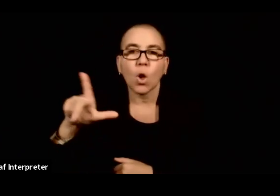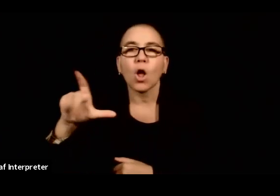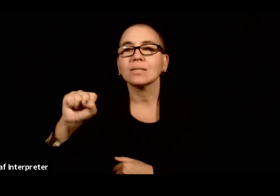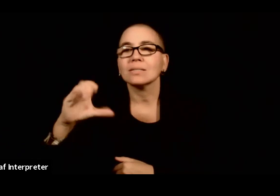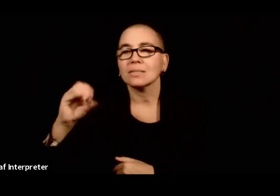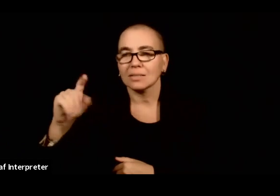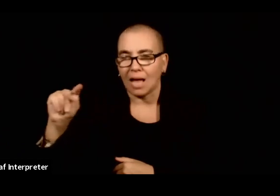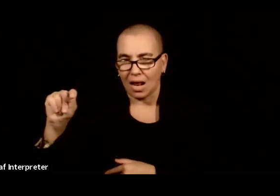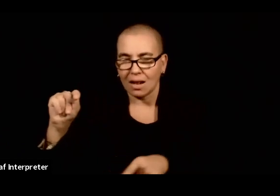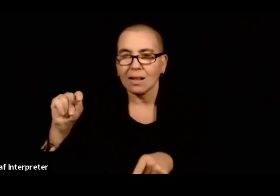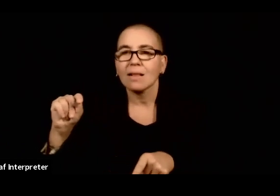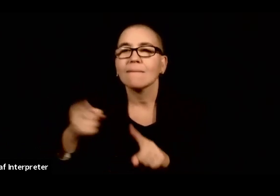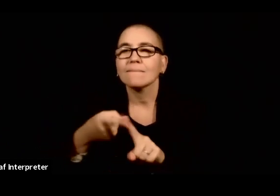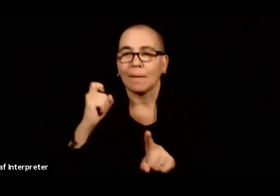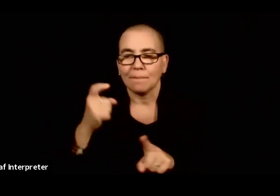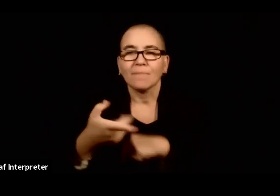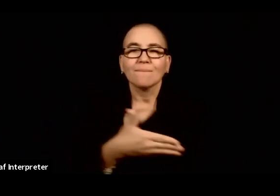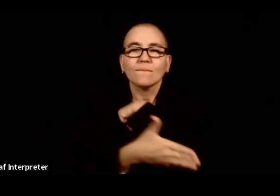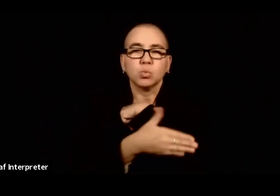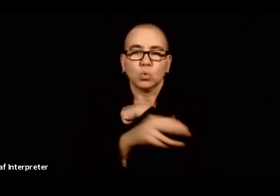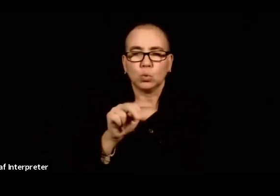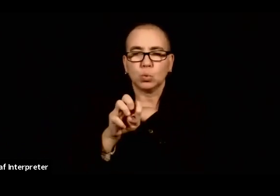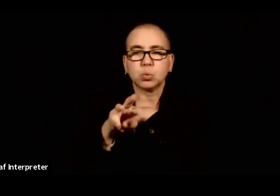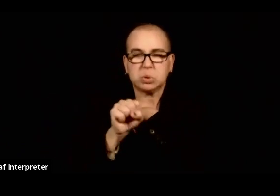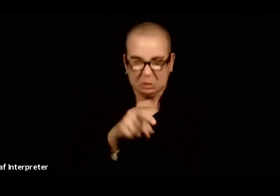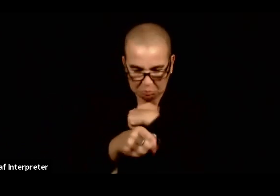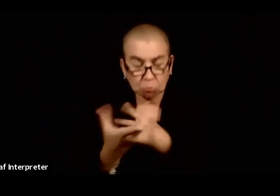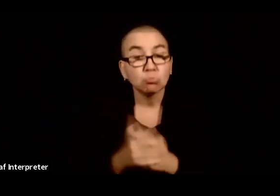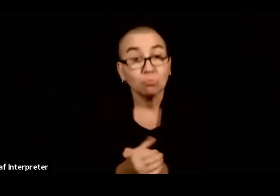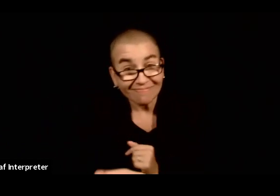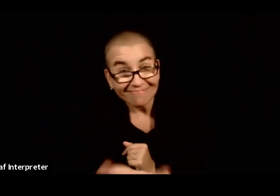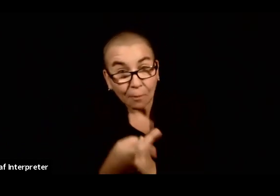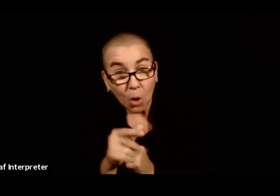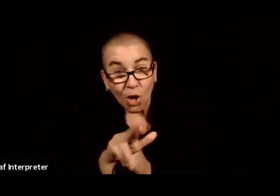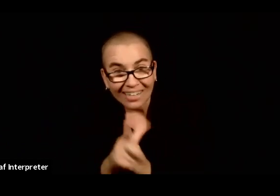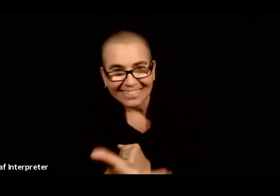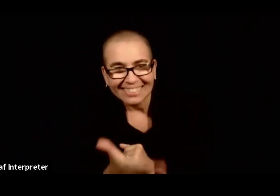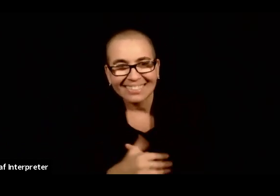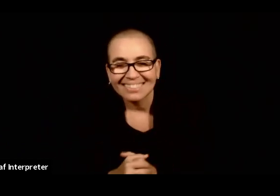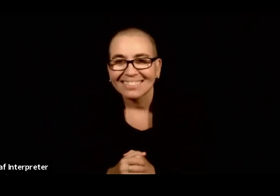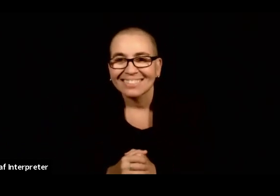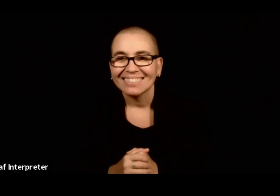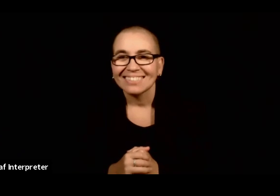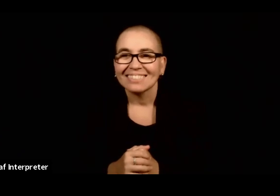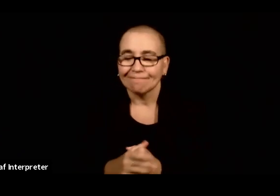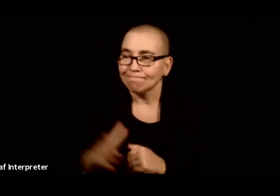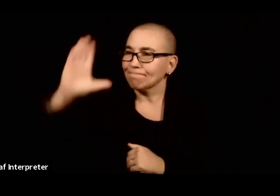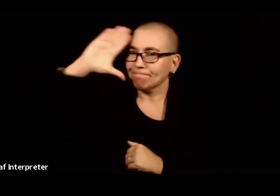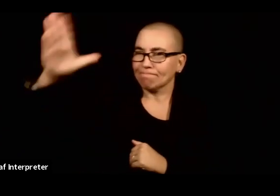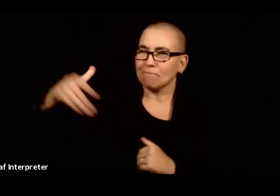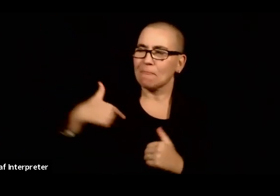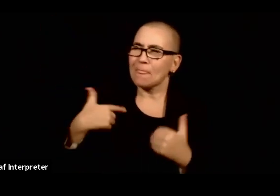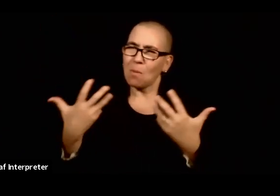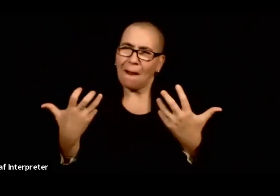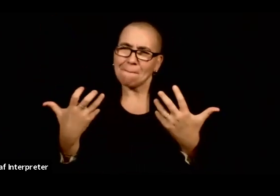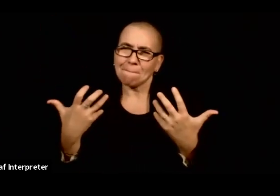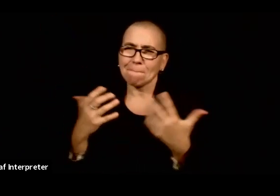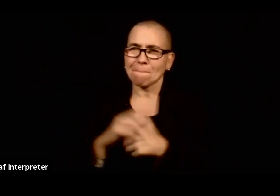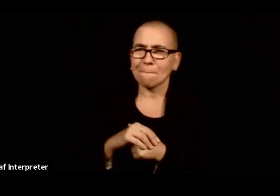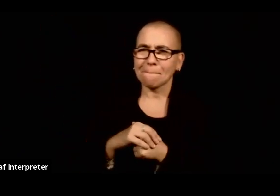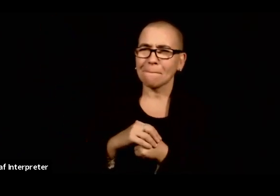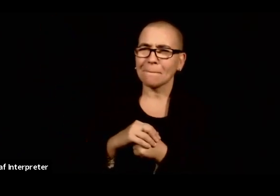Hi, I'm just trying to piece apart the logic of this. If the added risk of the visit is the visiting family member, why was the